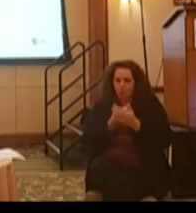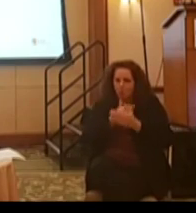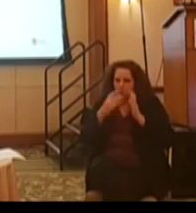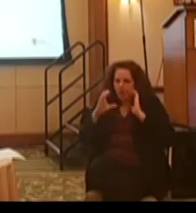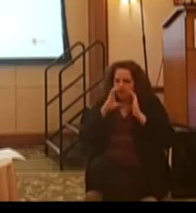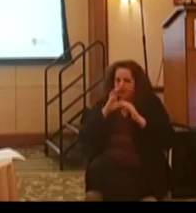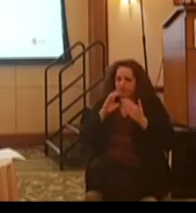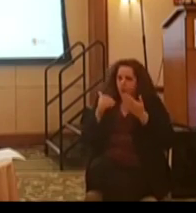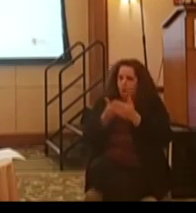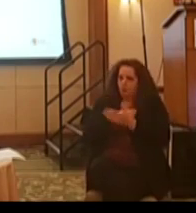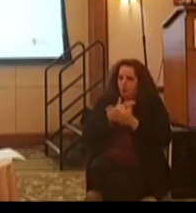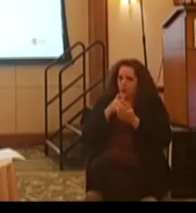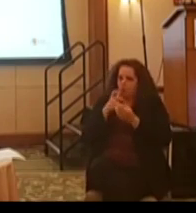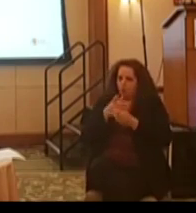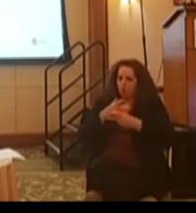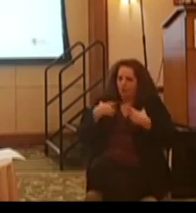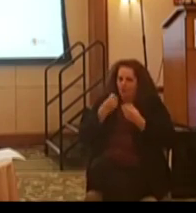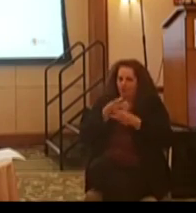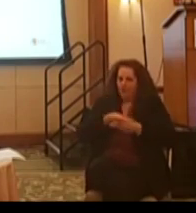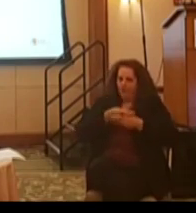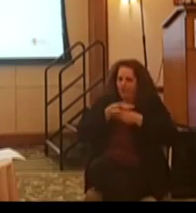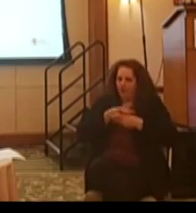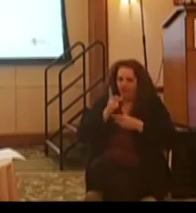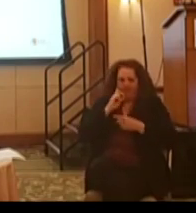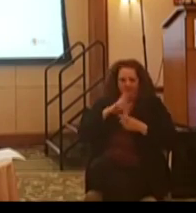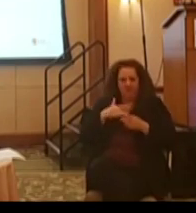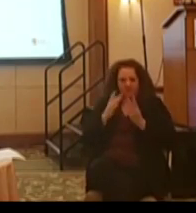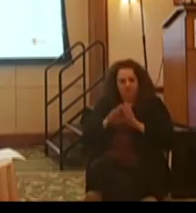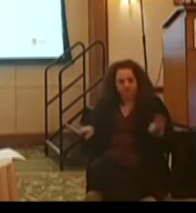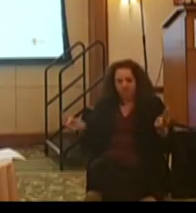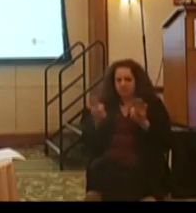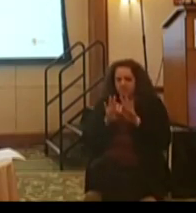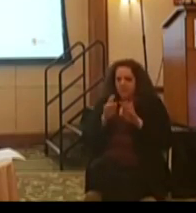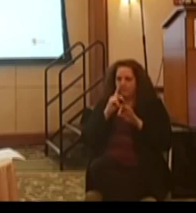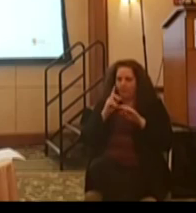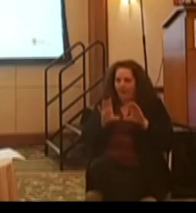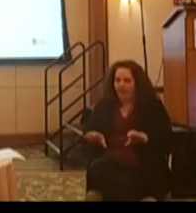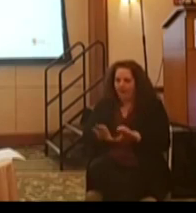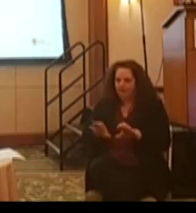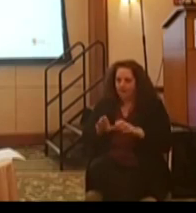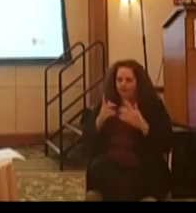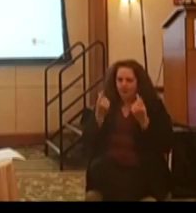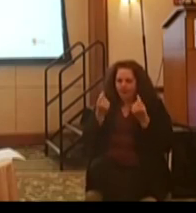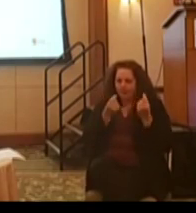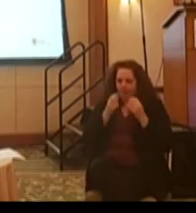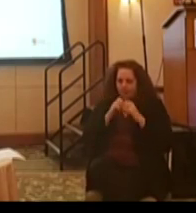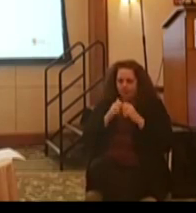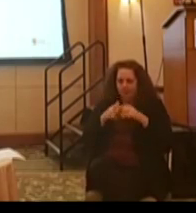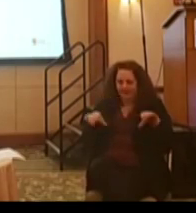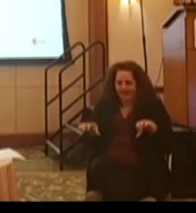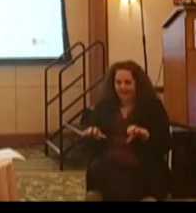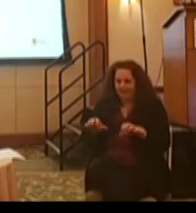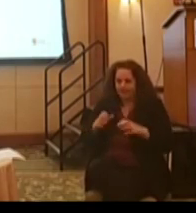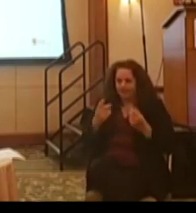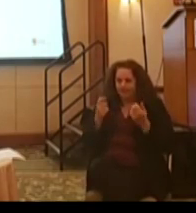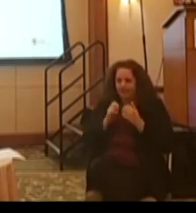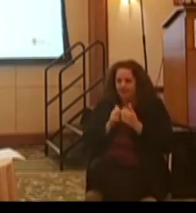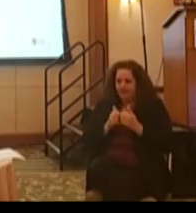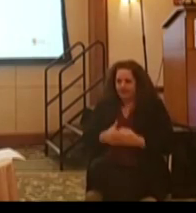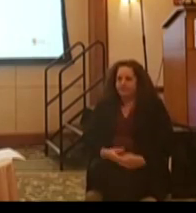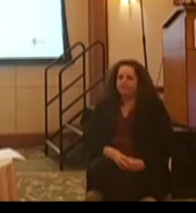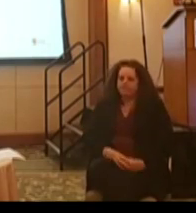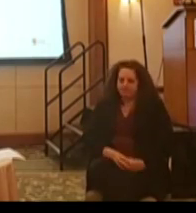think is critical to thinking about action and how do we begin to take action. So